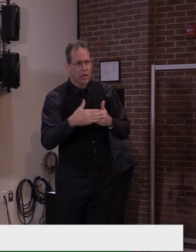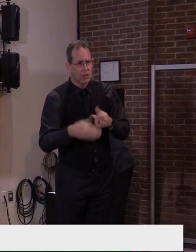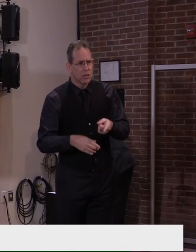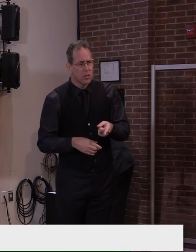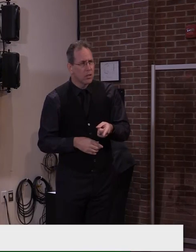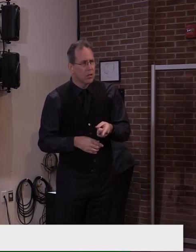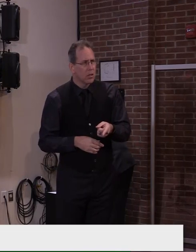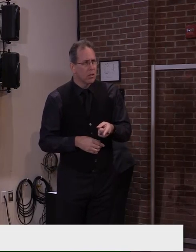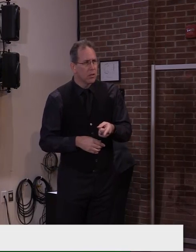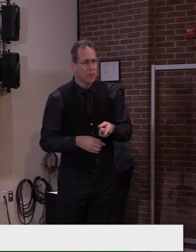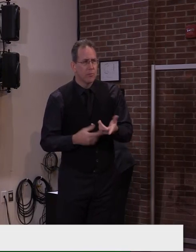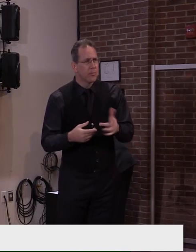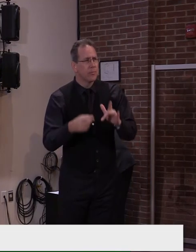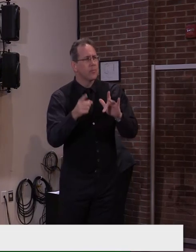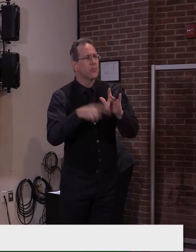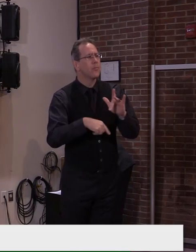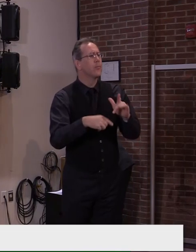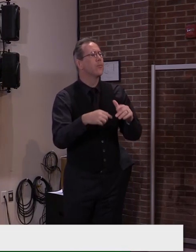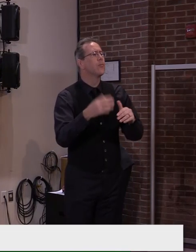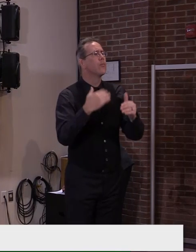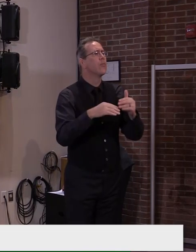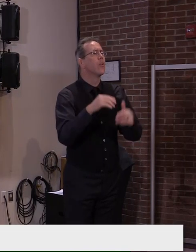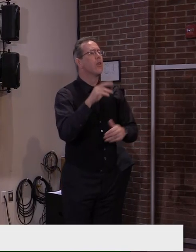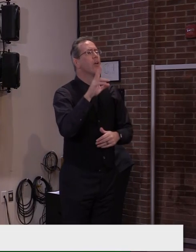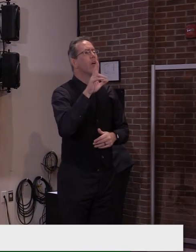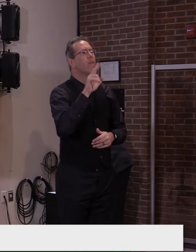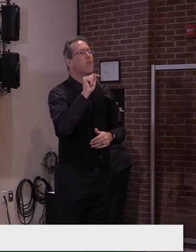All right, we'll move to Aaron Patanko, BT Digger.